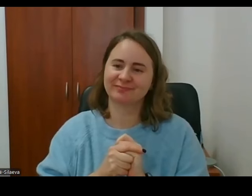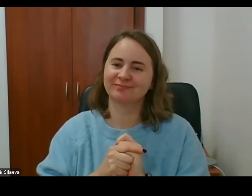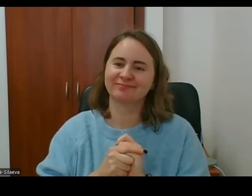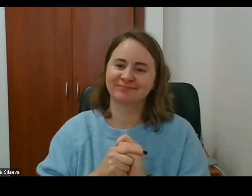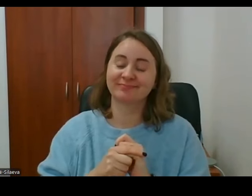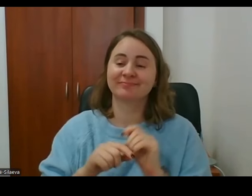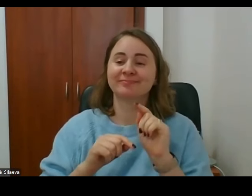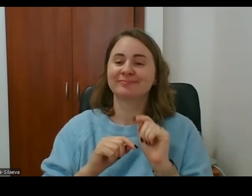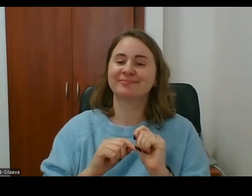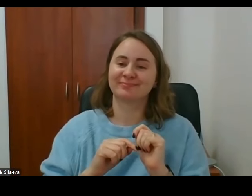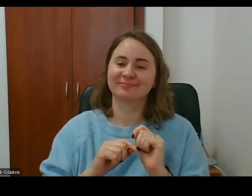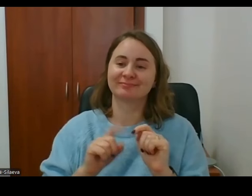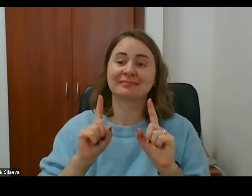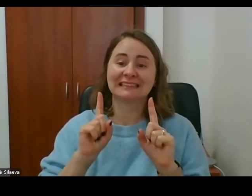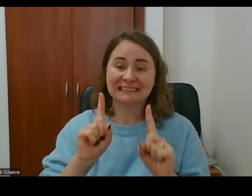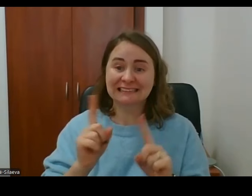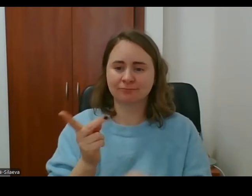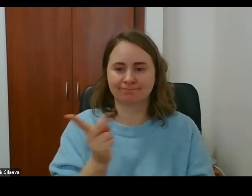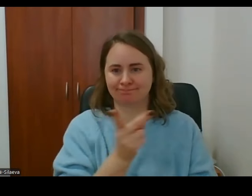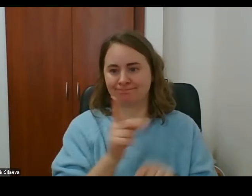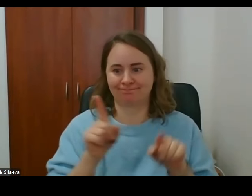semantic, just like spoken languages.